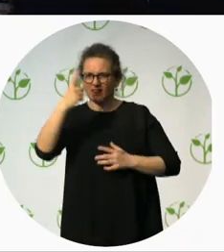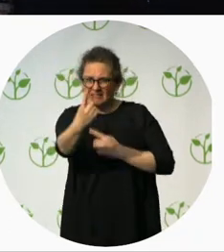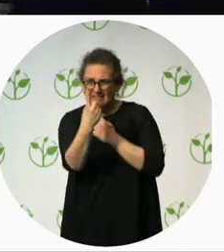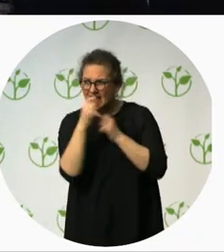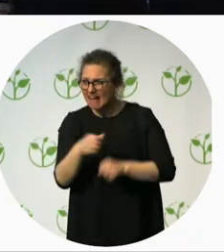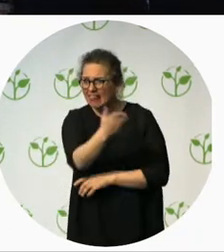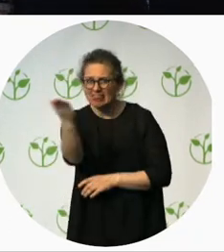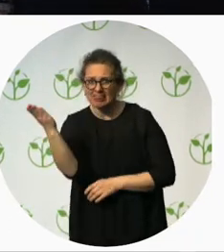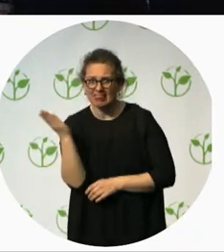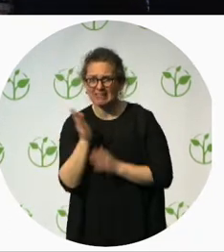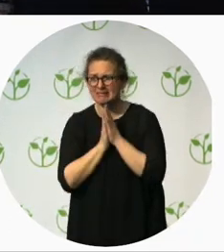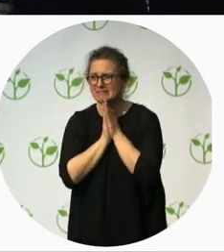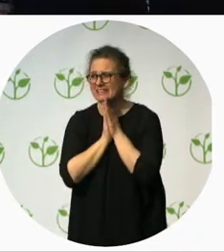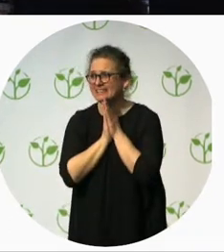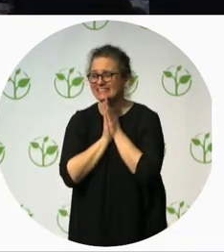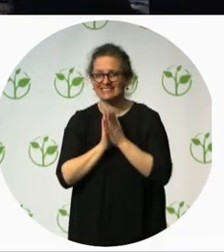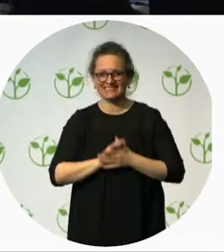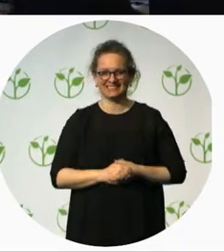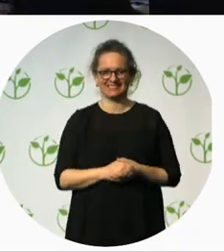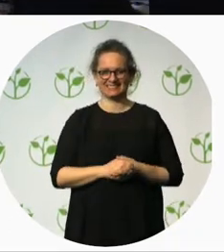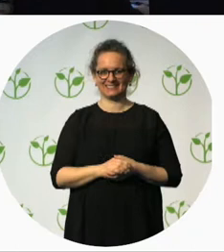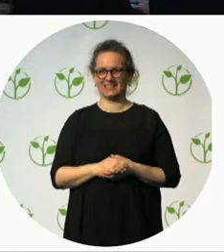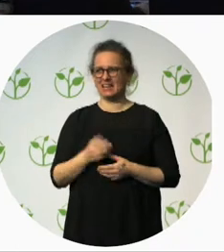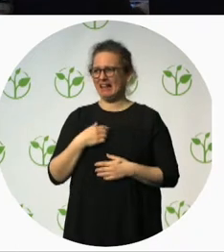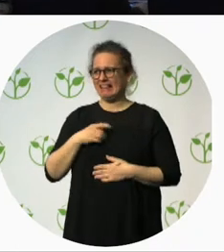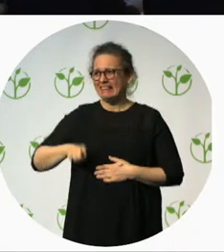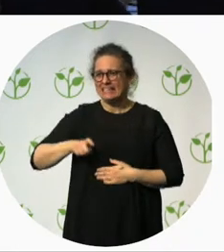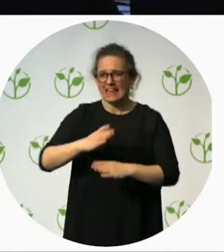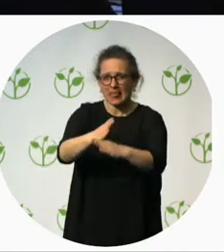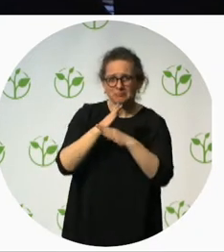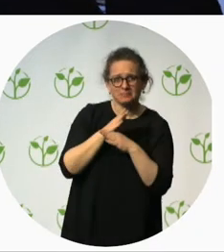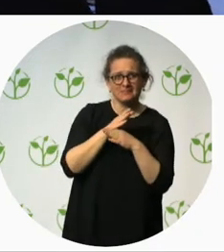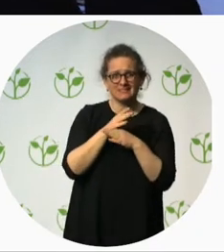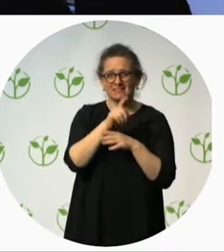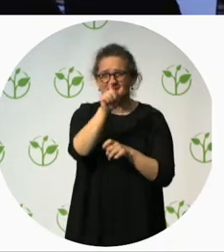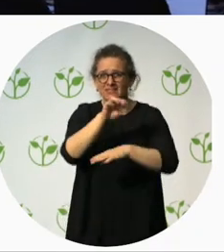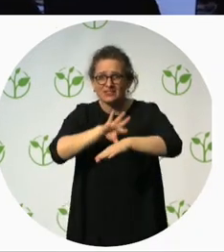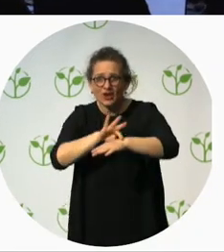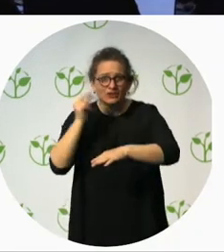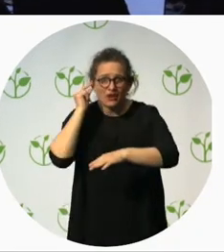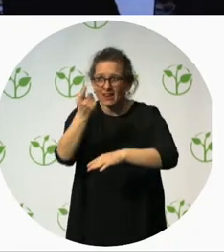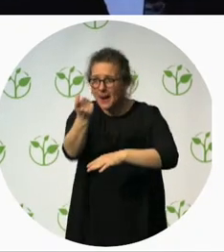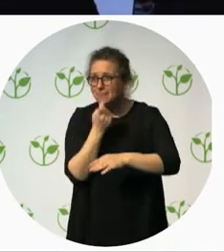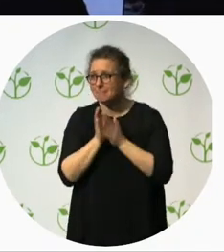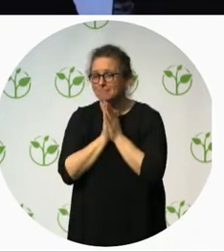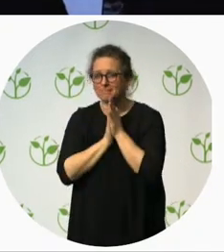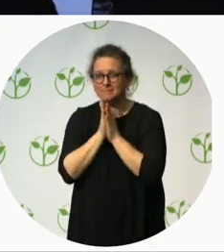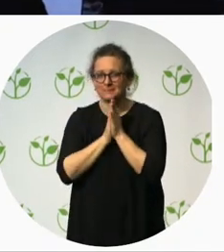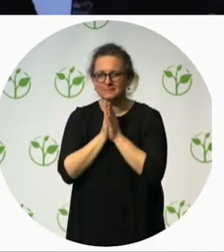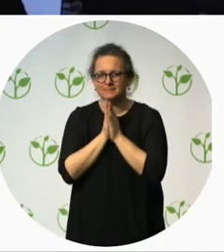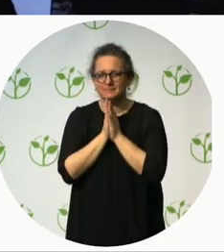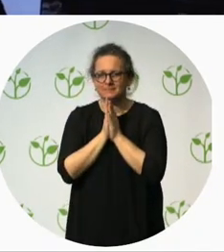point here, a little bit of theatre for our third keynote speech. We are delighted to have Bobbi Cordano here with us from